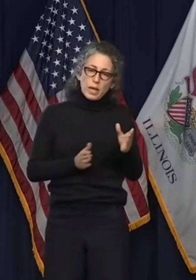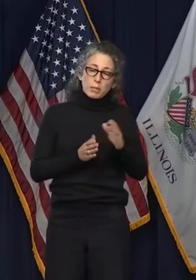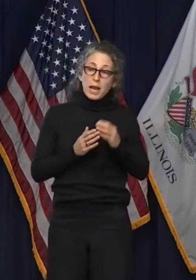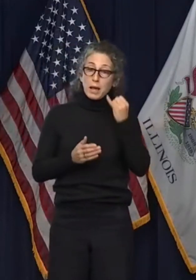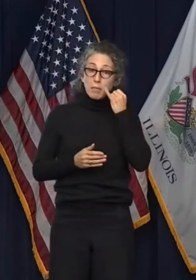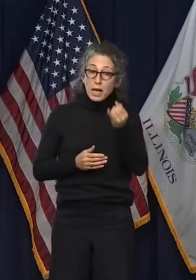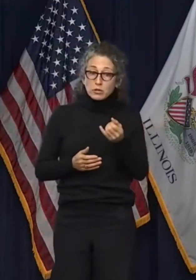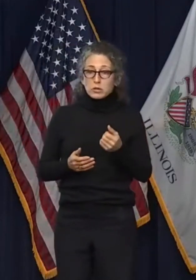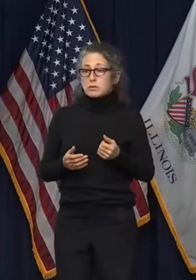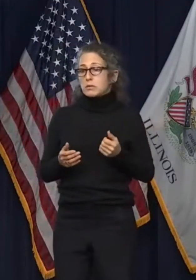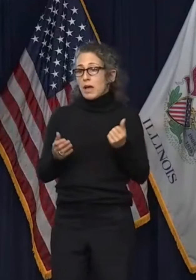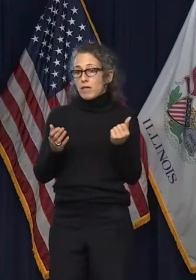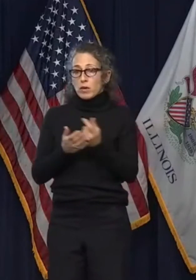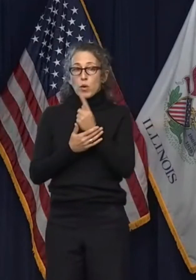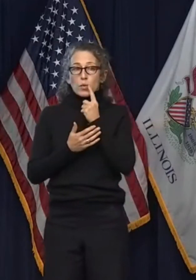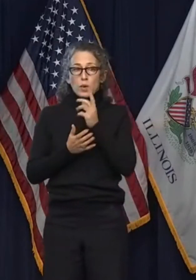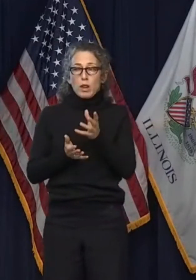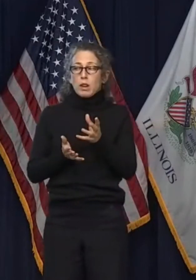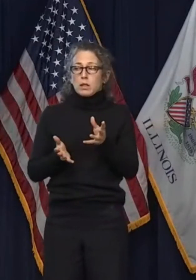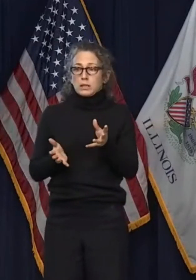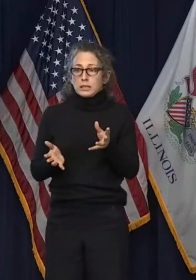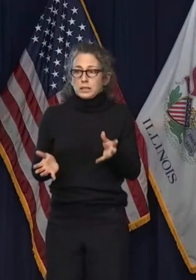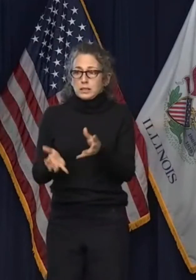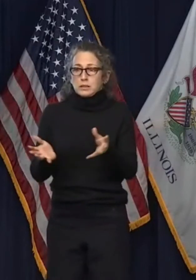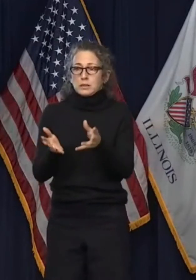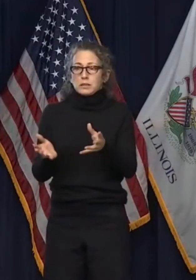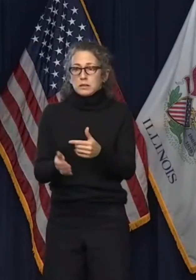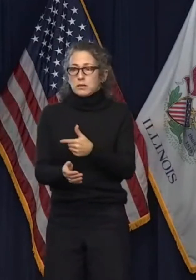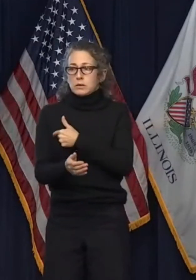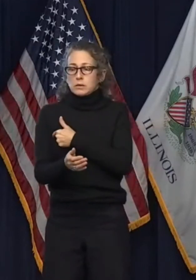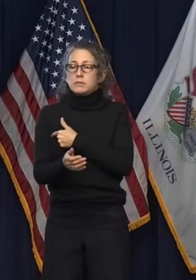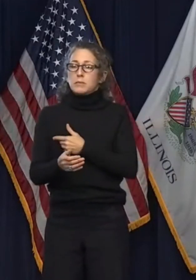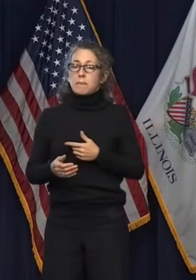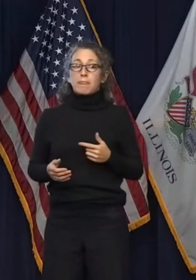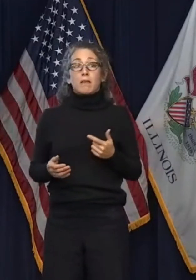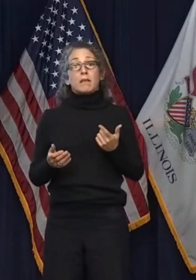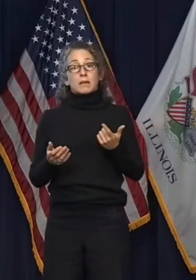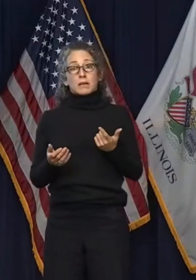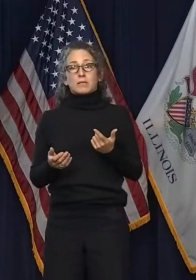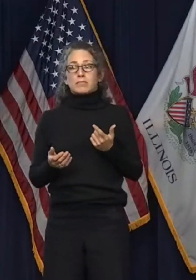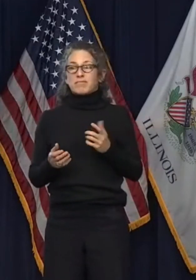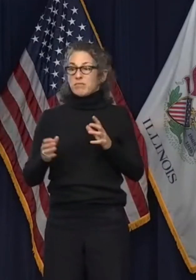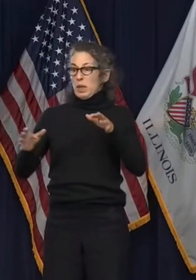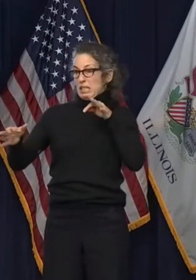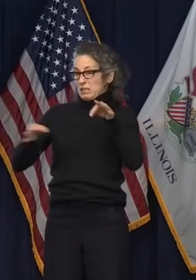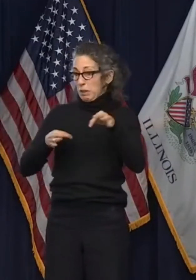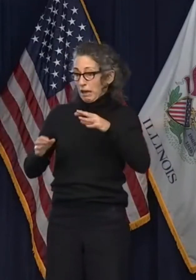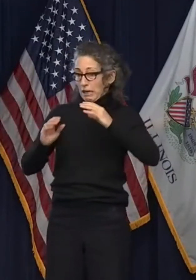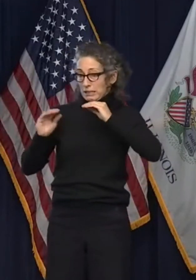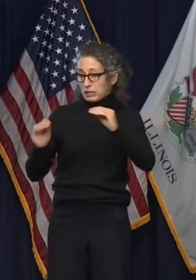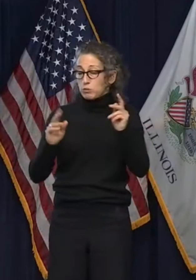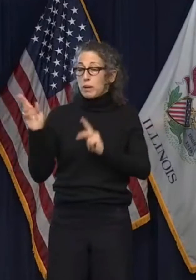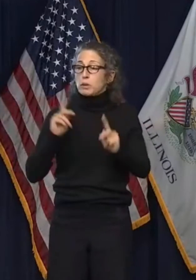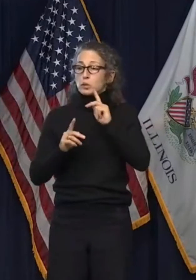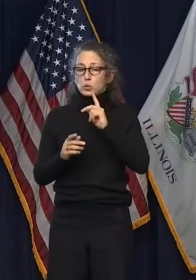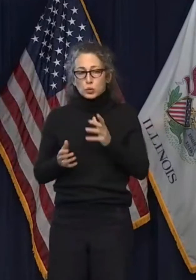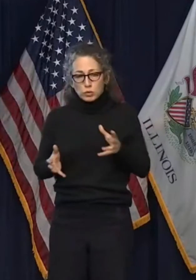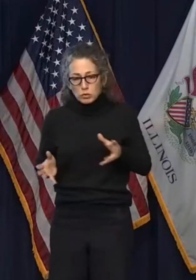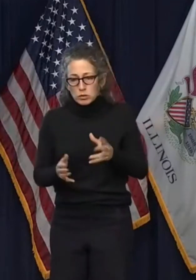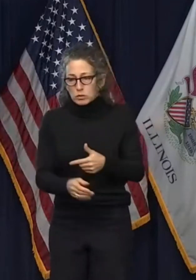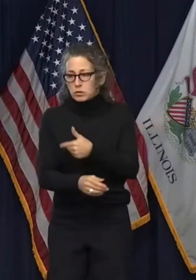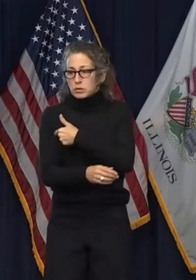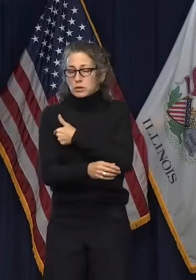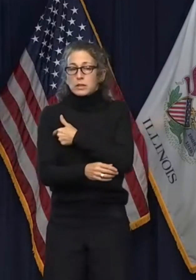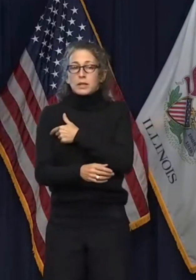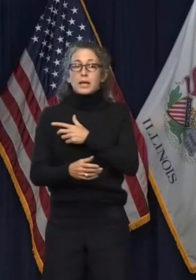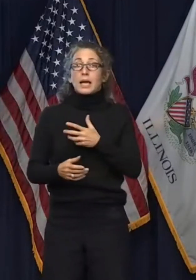to that. Everybody will be strongly encouraged for obvious reasons as to why they should want to participate in this important effort. And